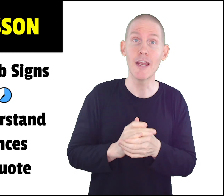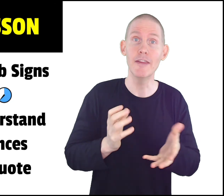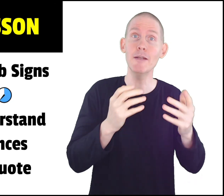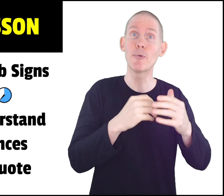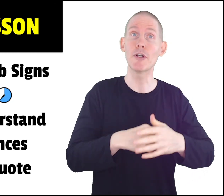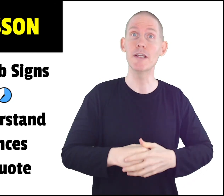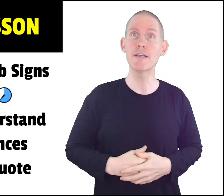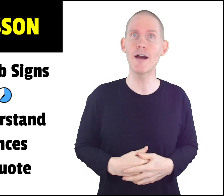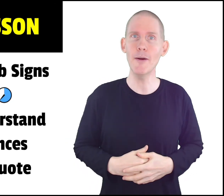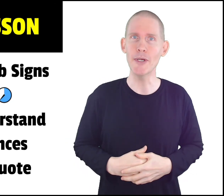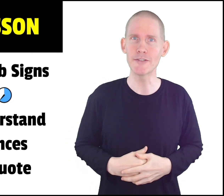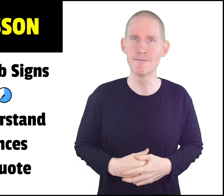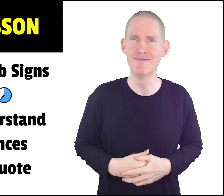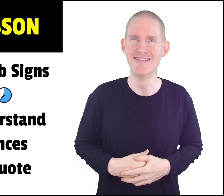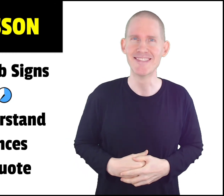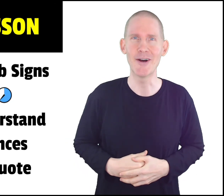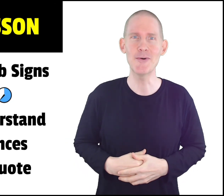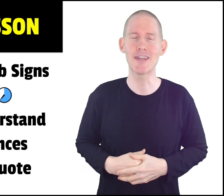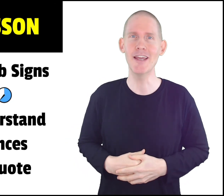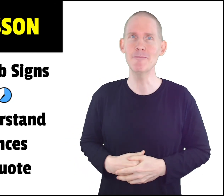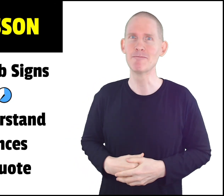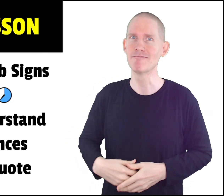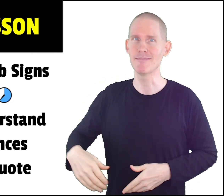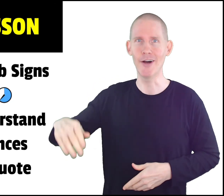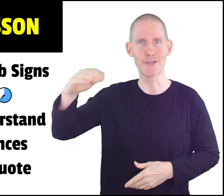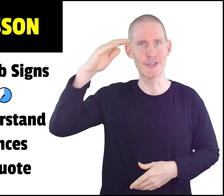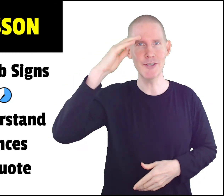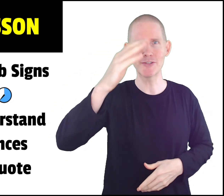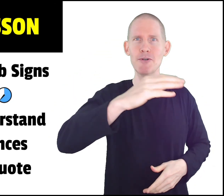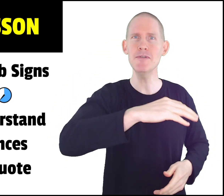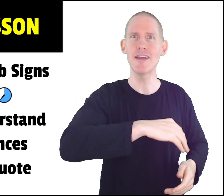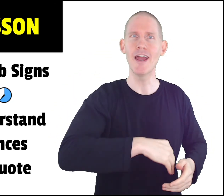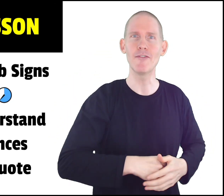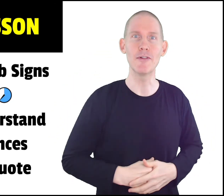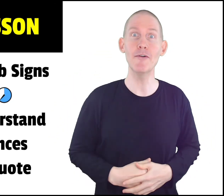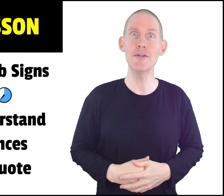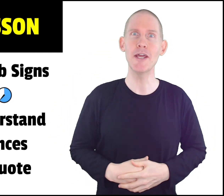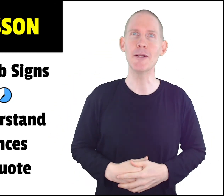and then put it in the comments. Okay, I'll see you soon. Have a lovely day.